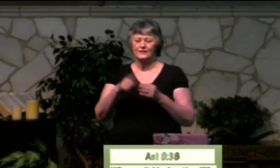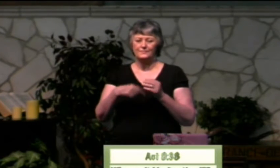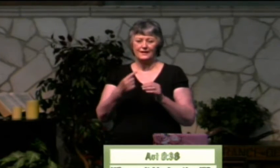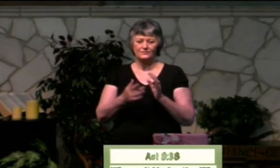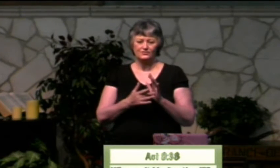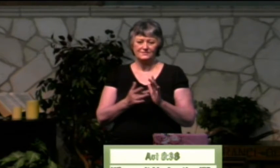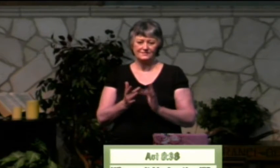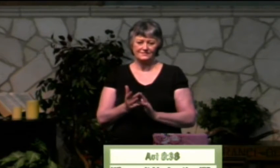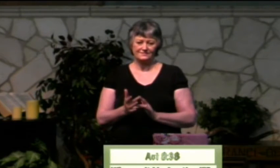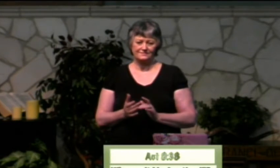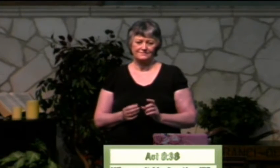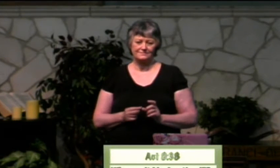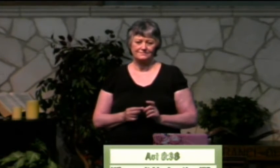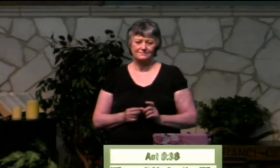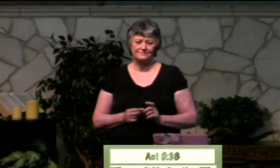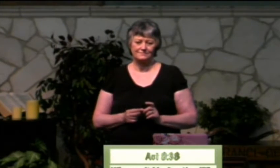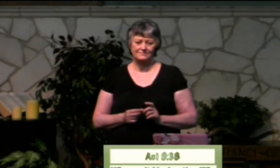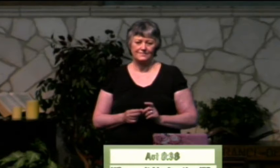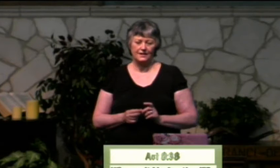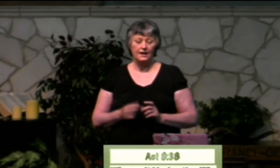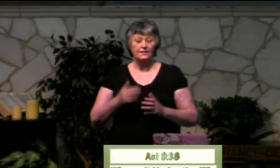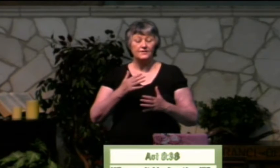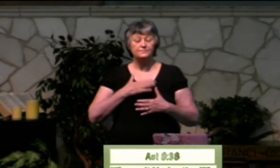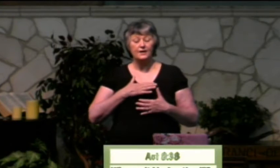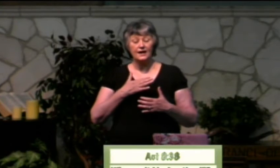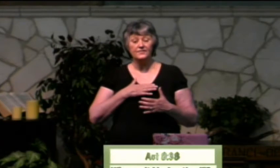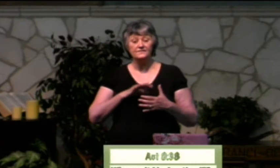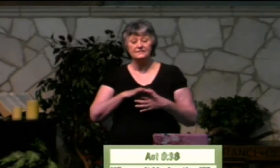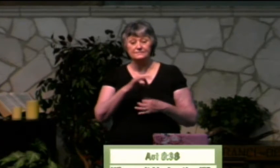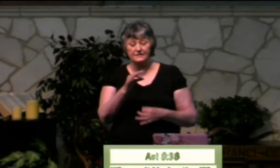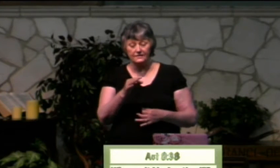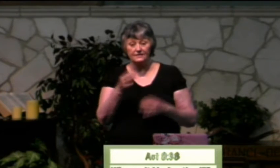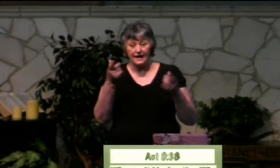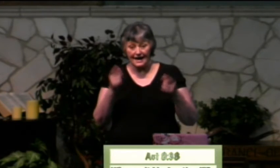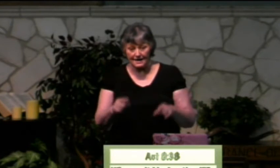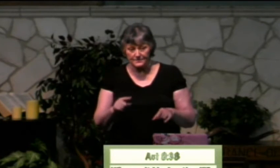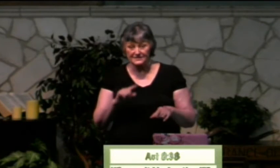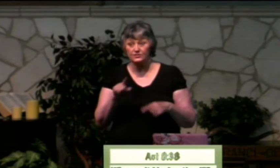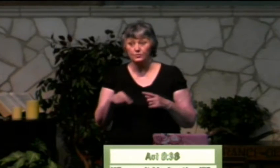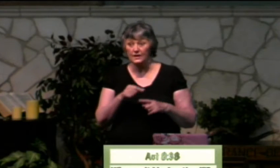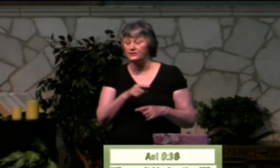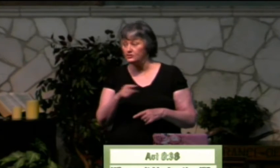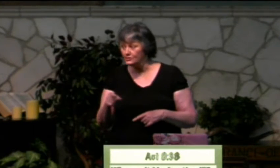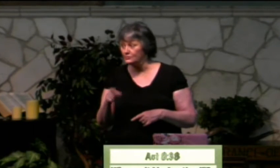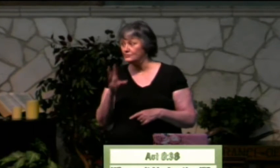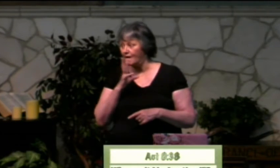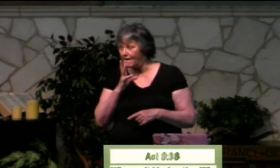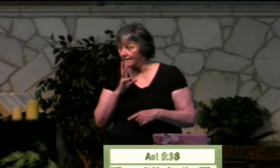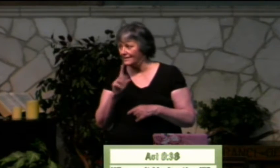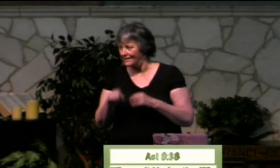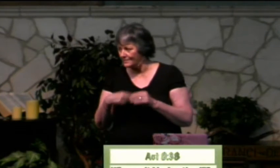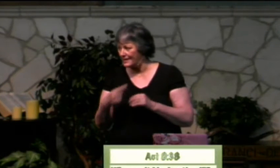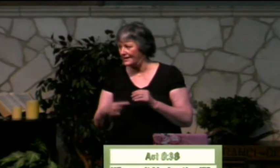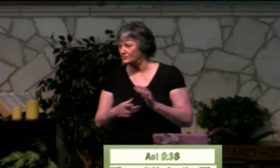about Jesus. The breath of the Spirit happens when you talk about